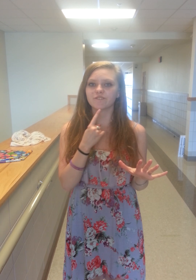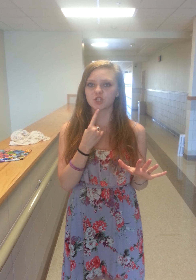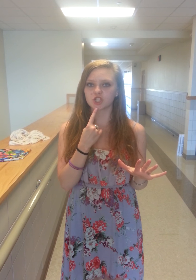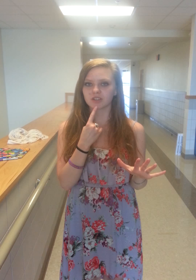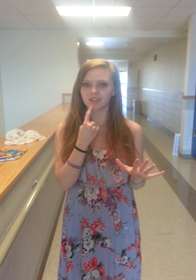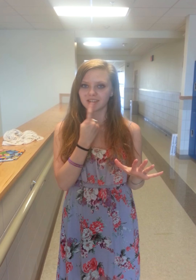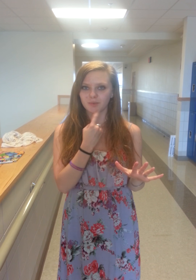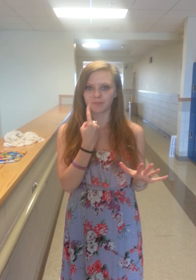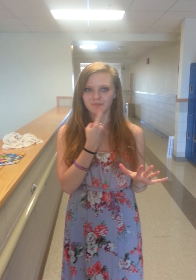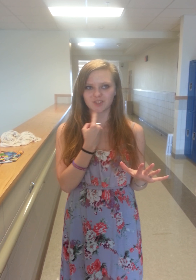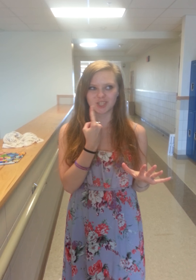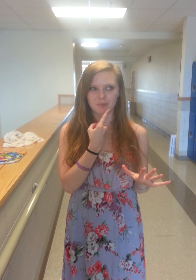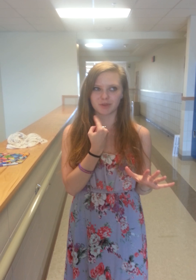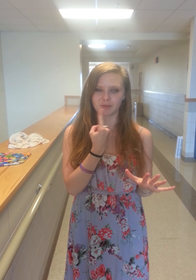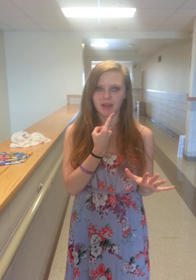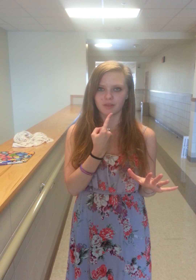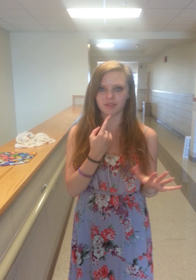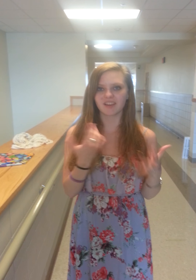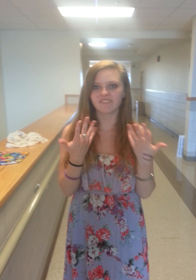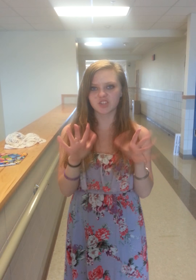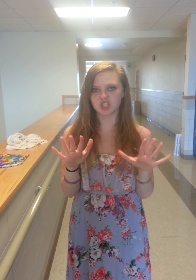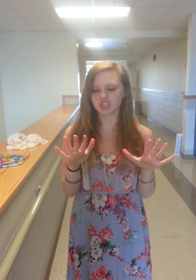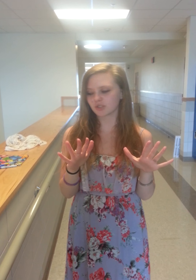psh shape with your mouth. Psh.